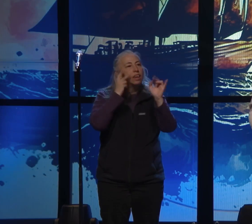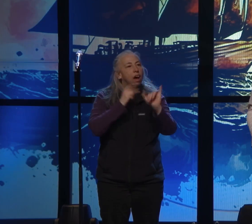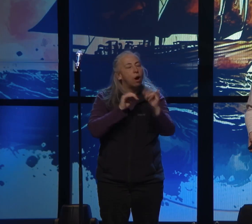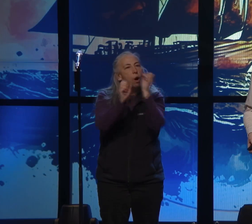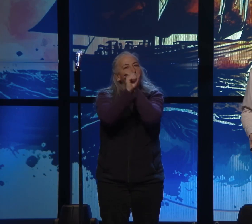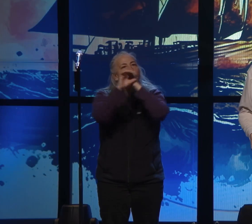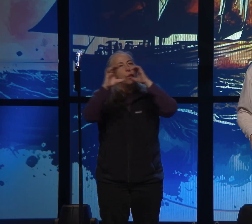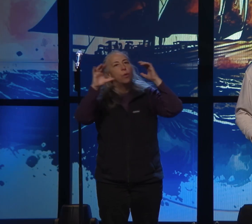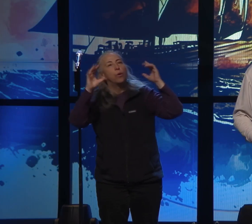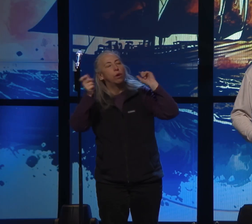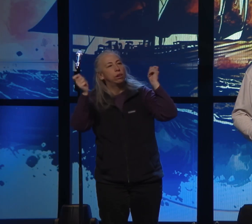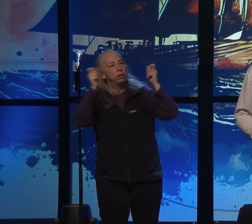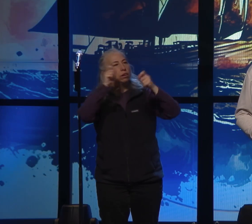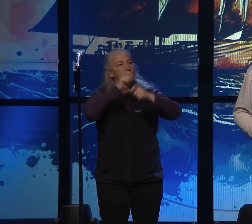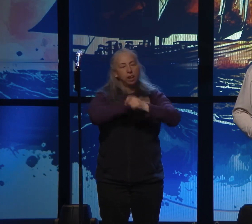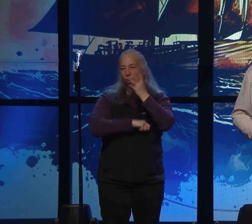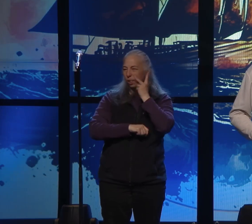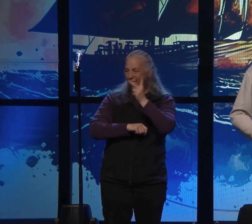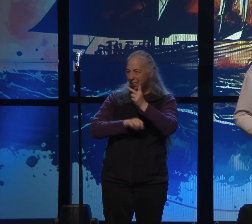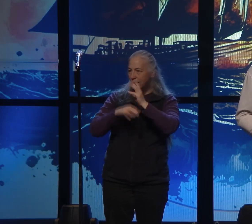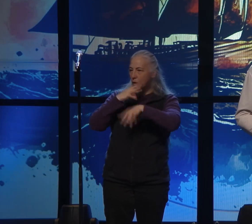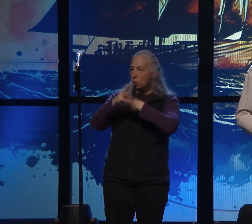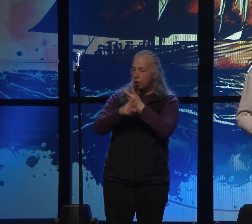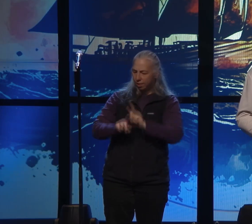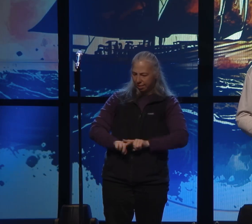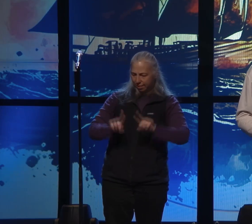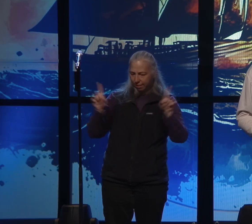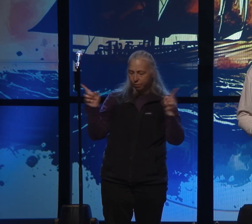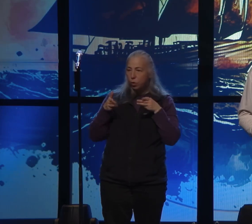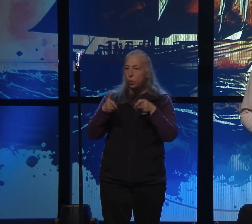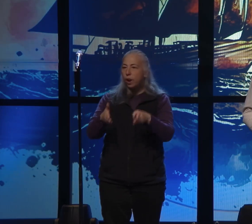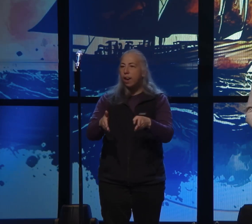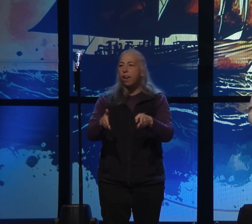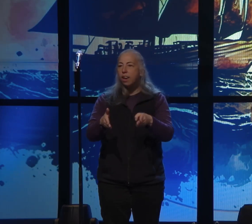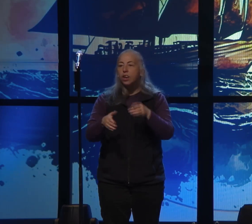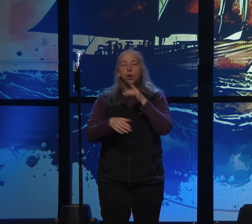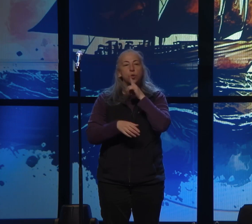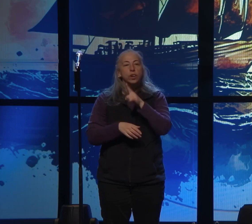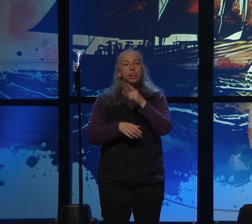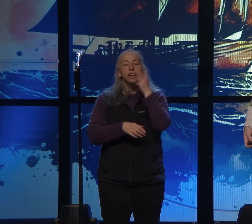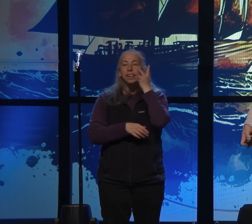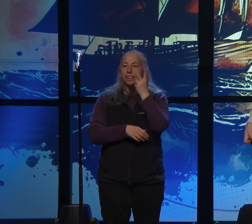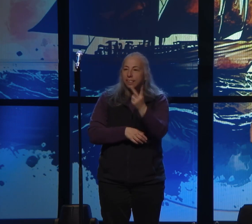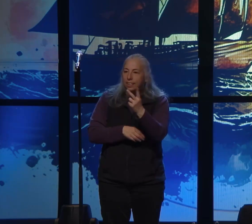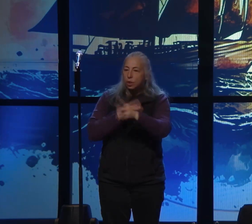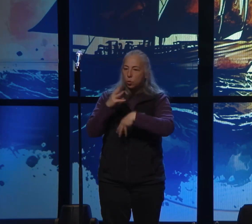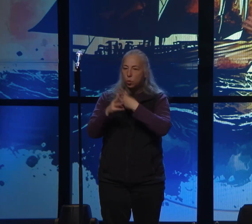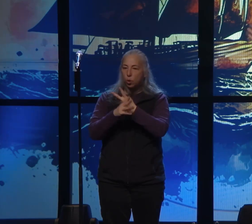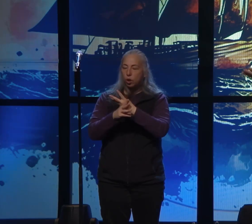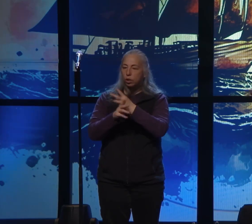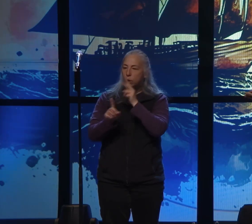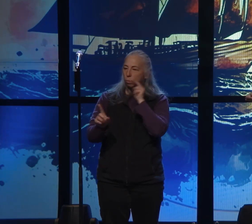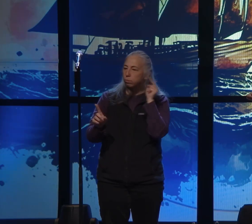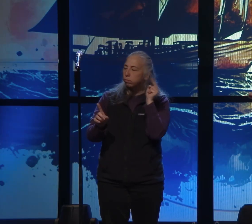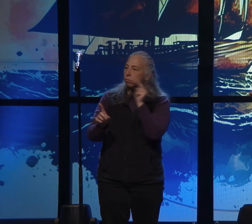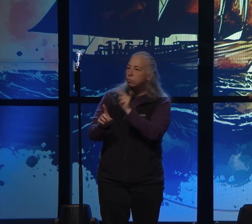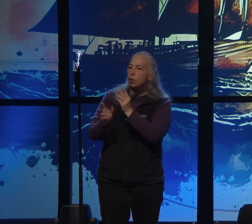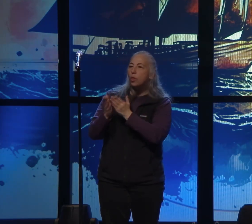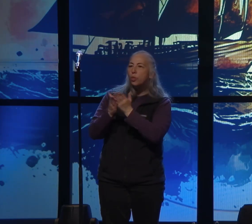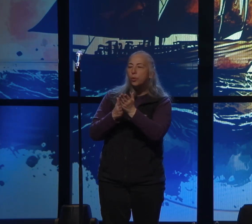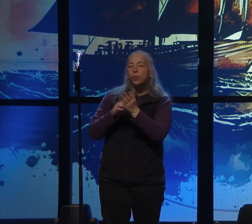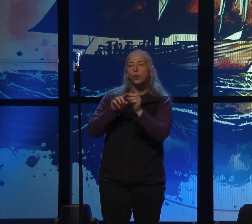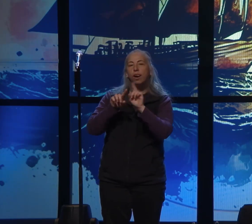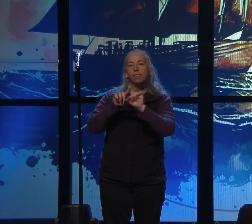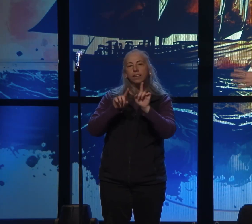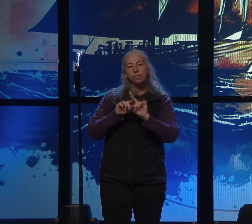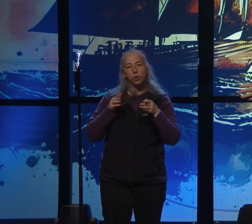but a new way of seeing the world. And that's what's so beautiful about that song, is to see the world in wonder, to see the Jesus way, to look at people not